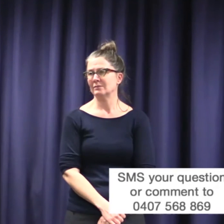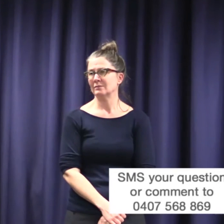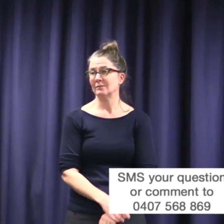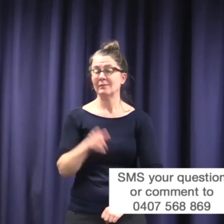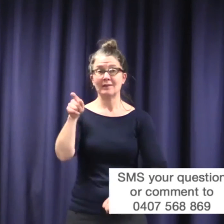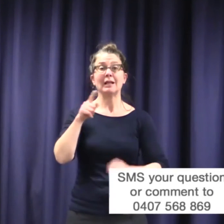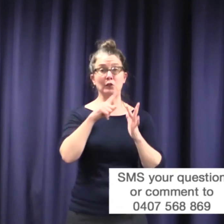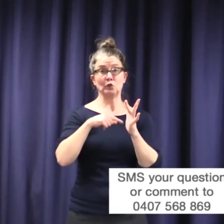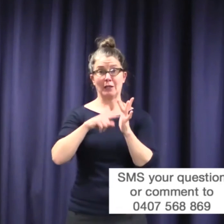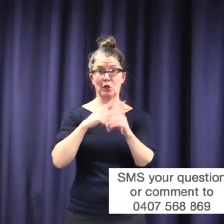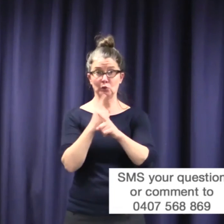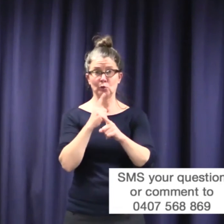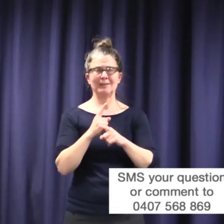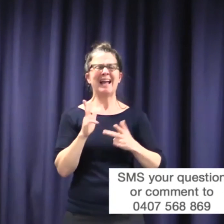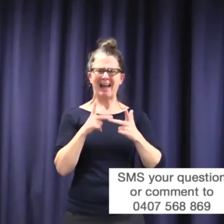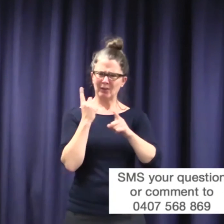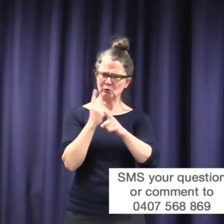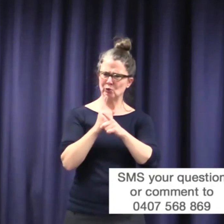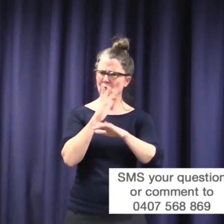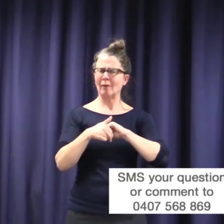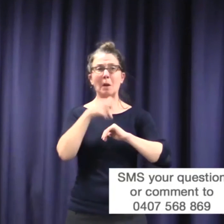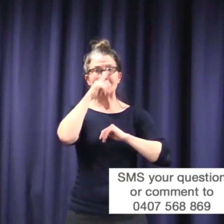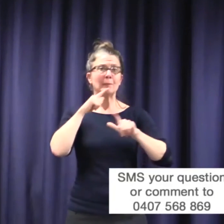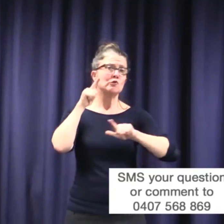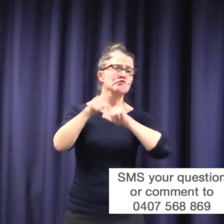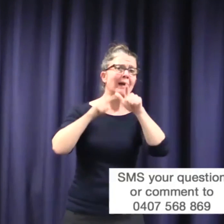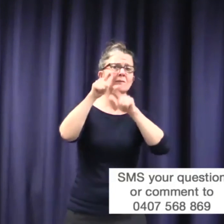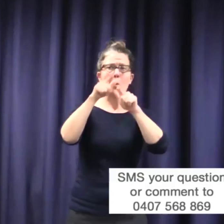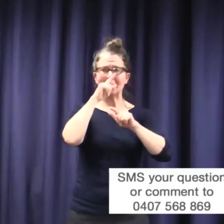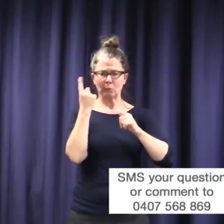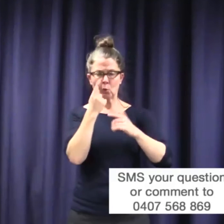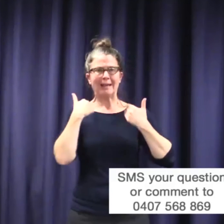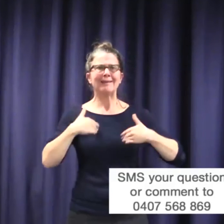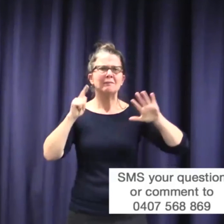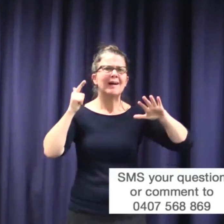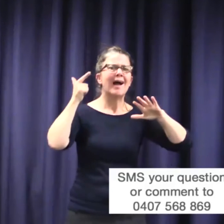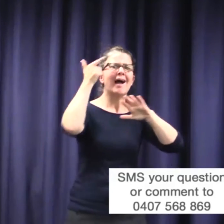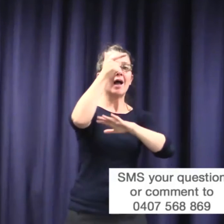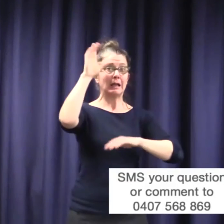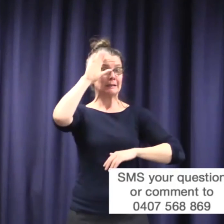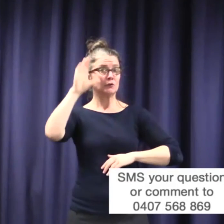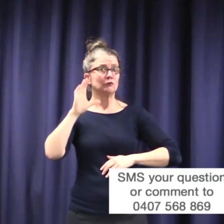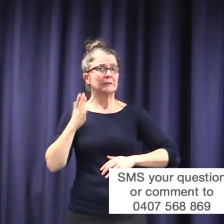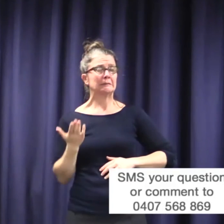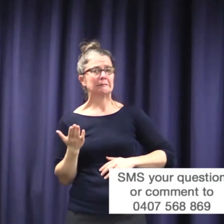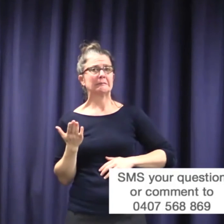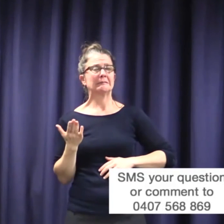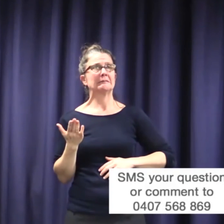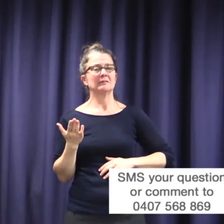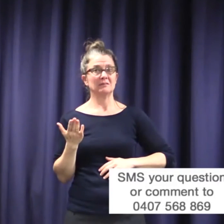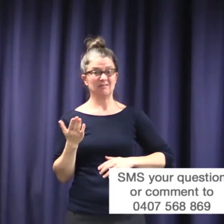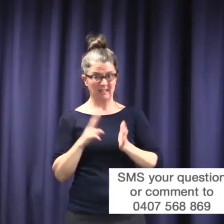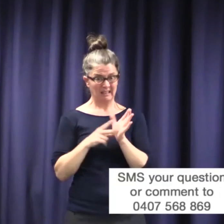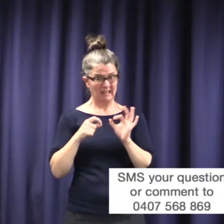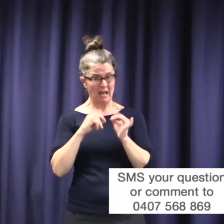Another comment has been regarding travel rates affecting people in rural areas. Is NABS going to be looking at this